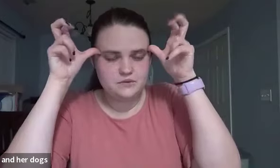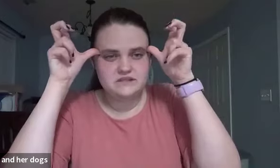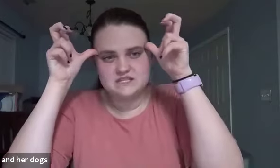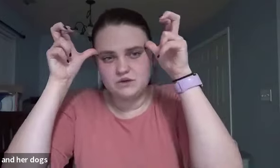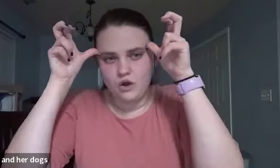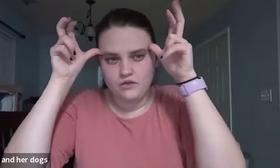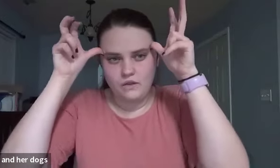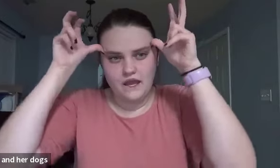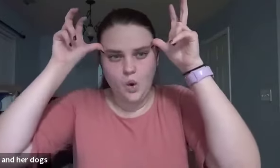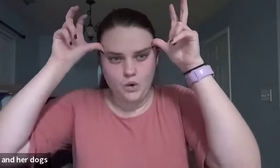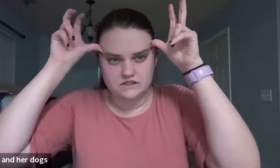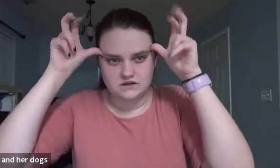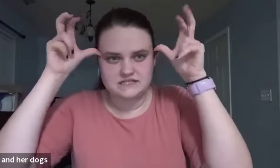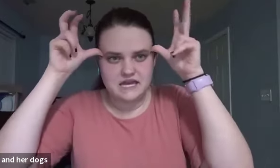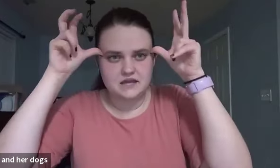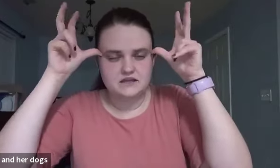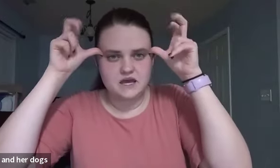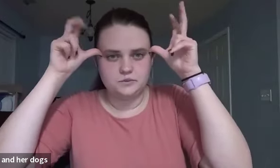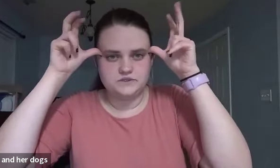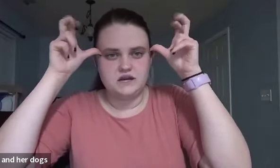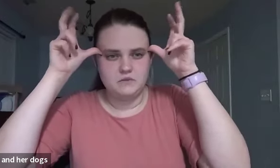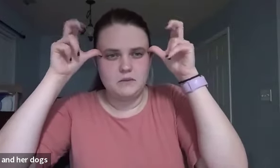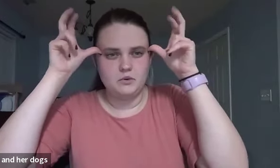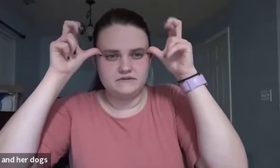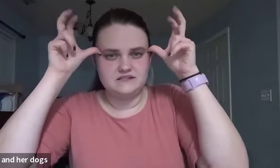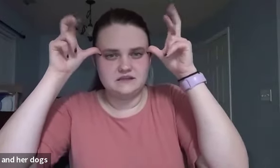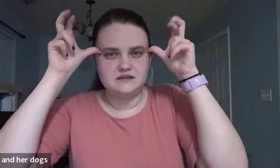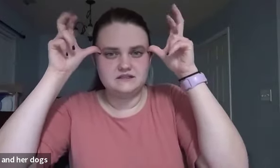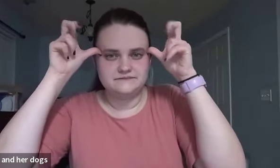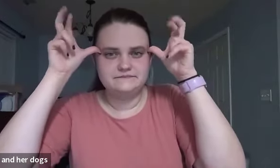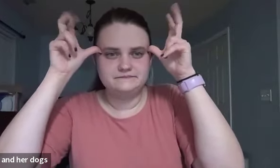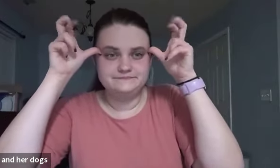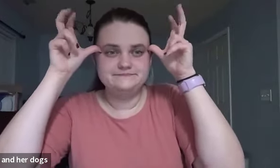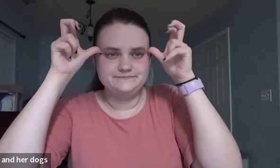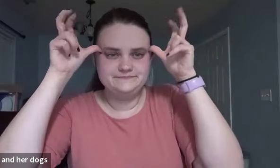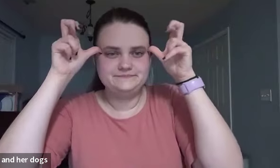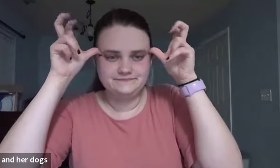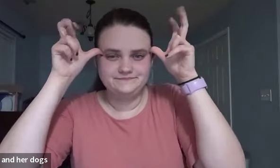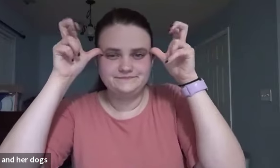Think with this one, all the like horns on his head, if that helps kind of remember what this sign is.